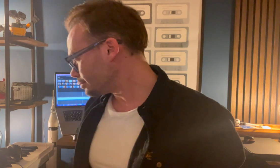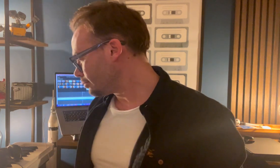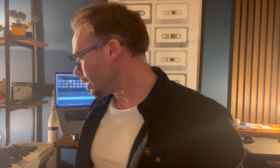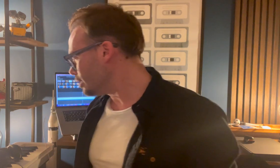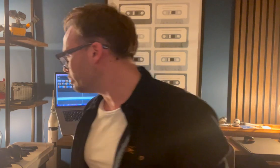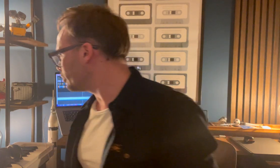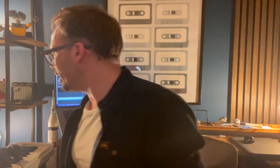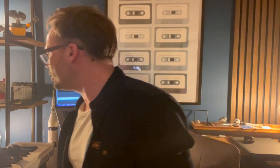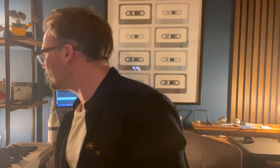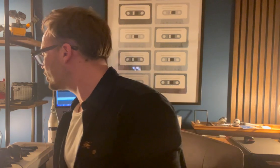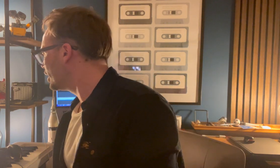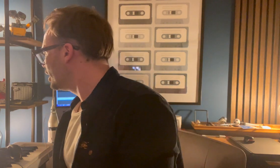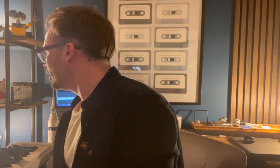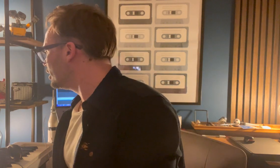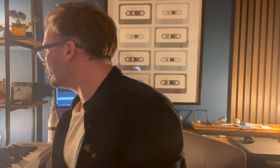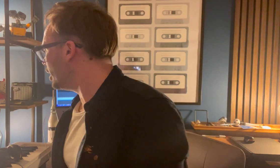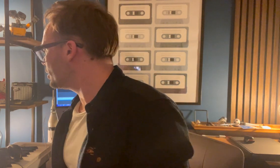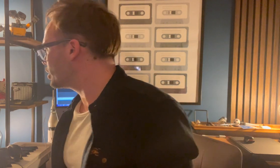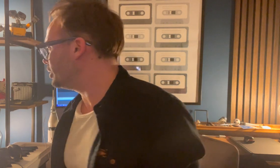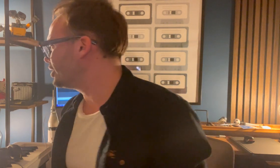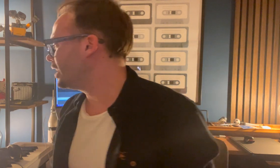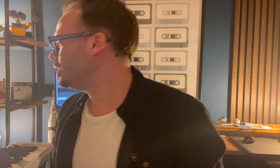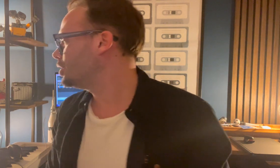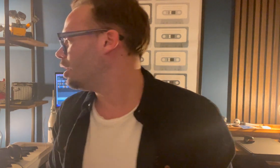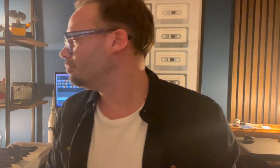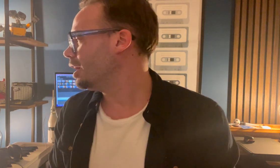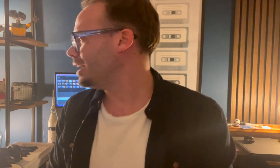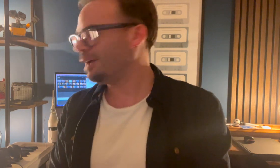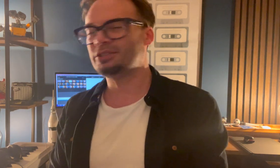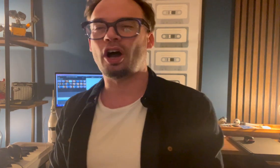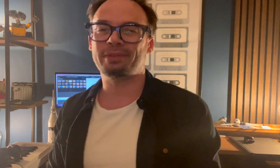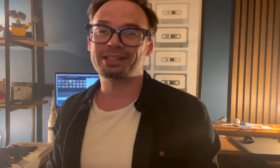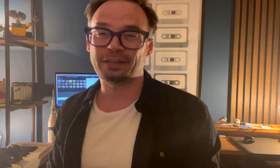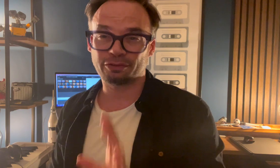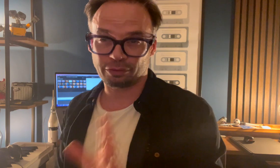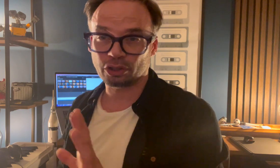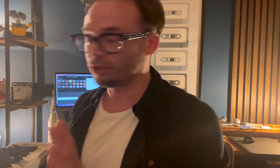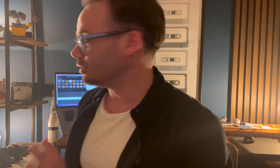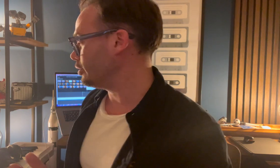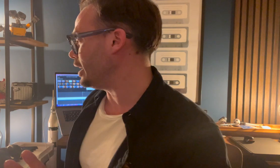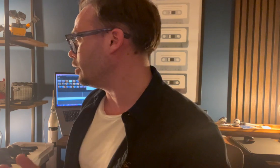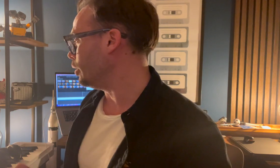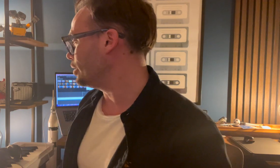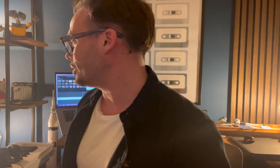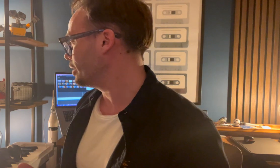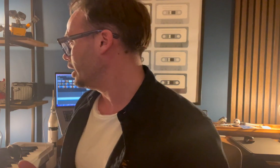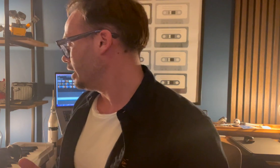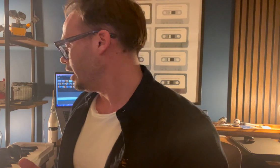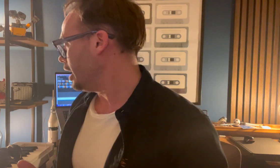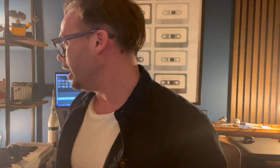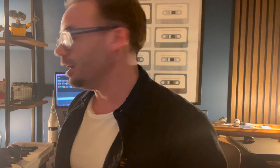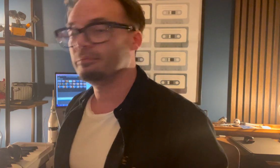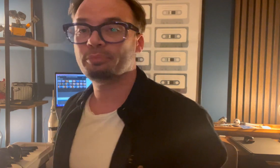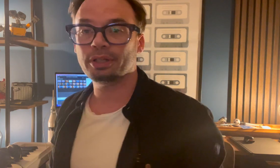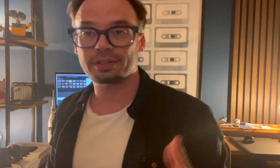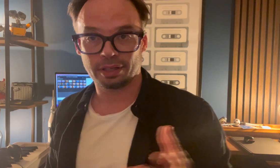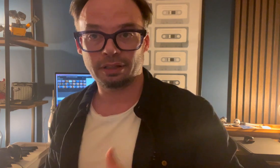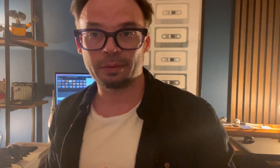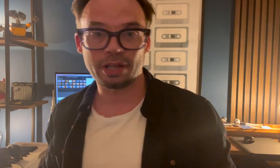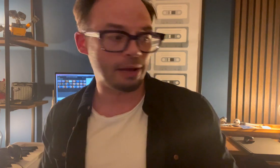The bridge Goes to a C sharp Minor F sharp These are difficult Tricky chords But let me show you how it